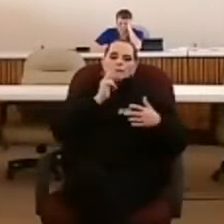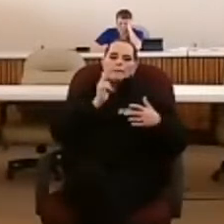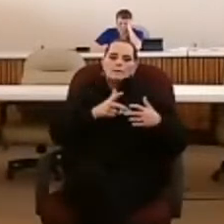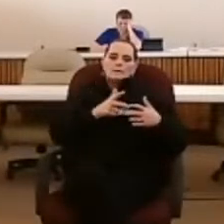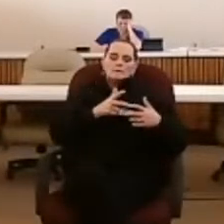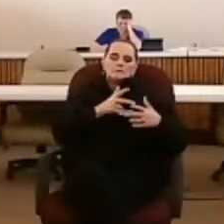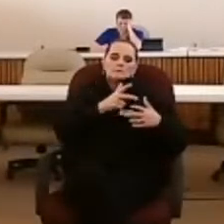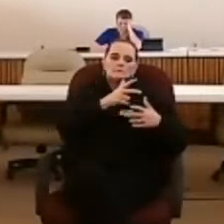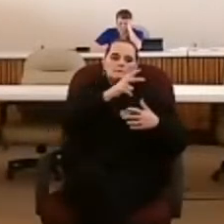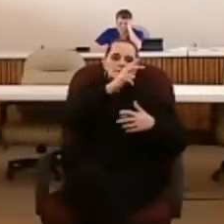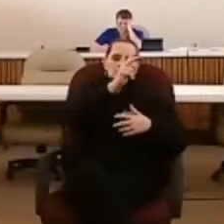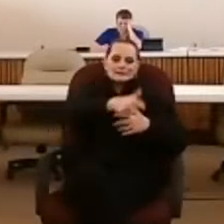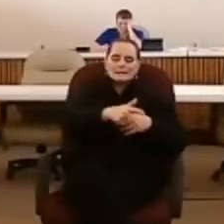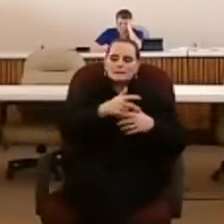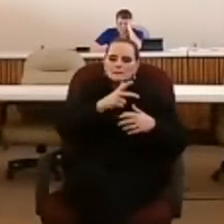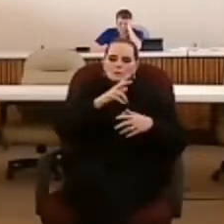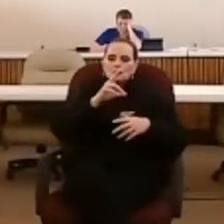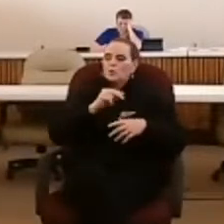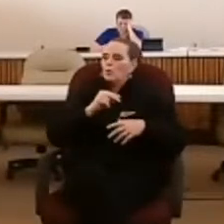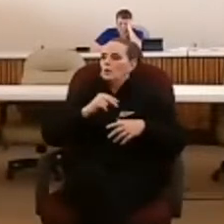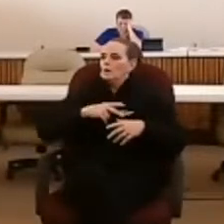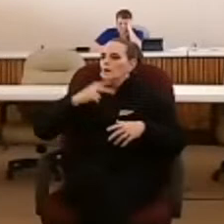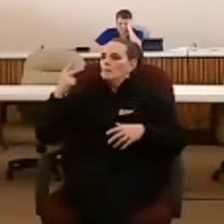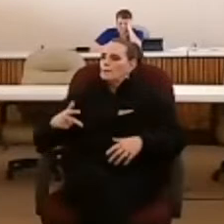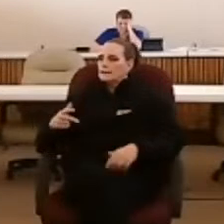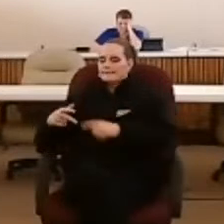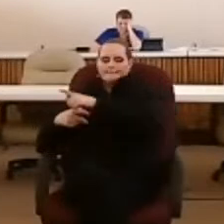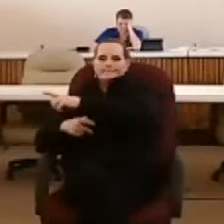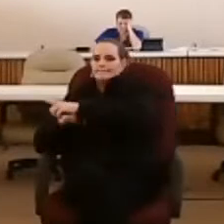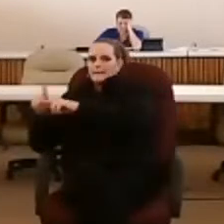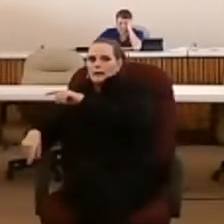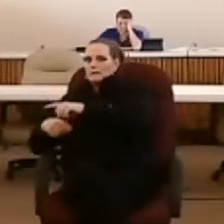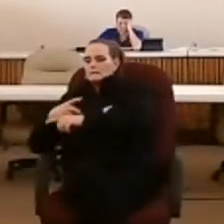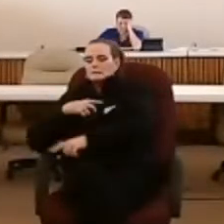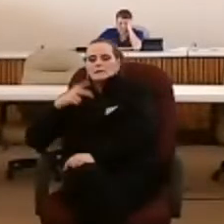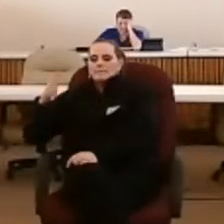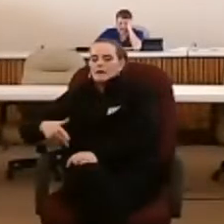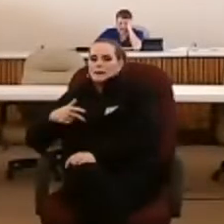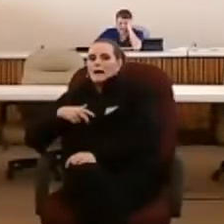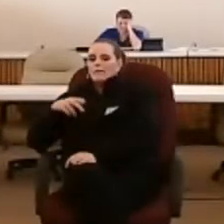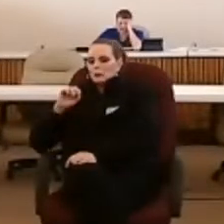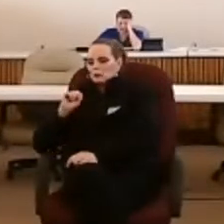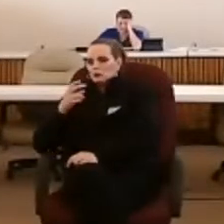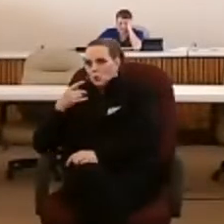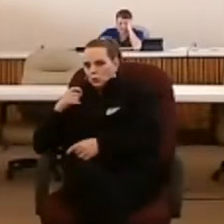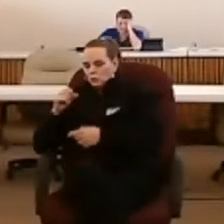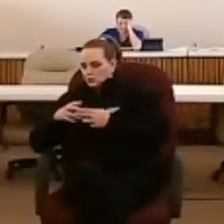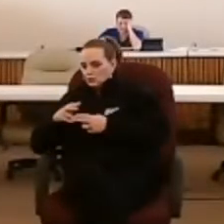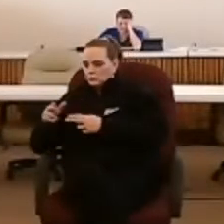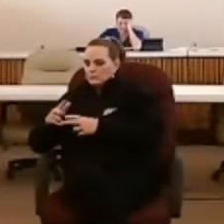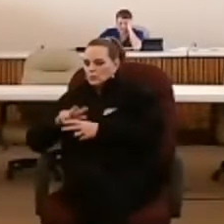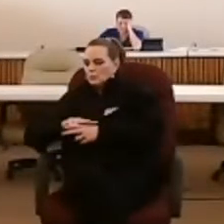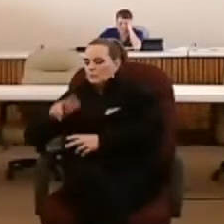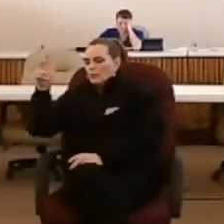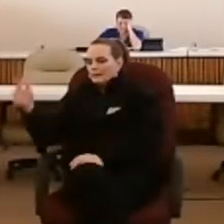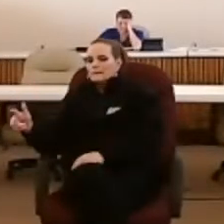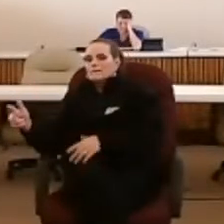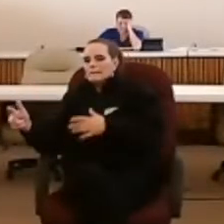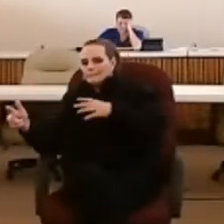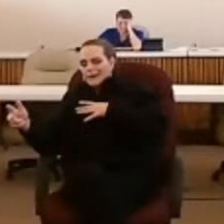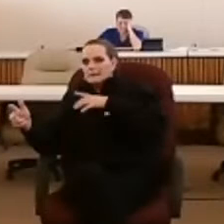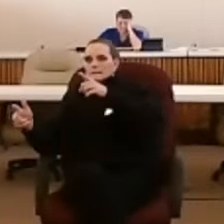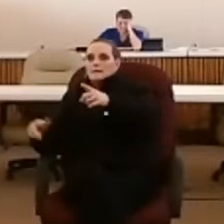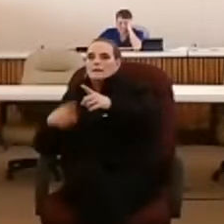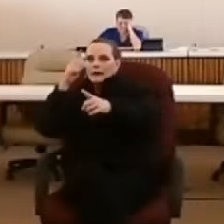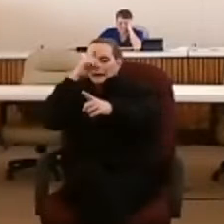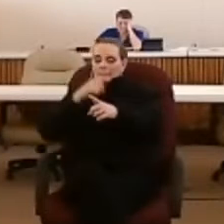inside? No parking on roadway, parking on the shoulder that I created. Right. I think